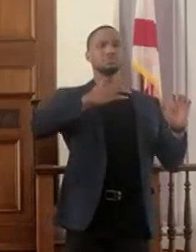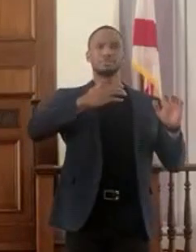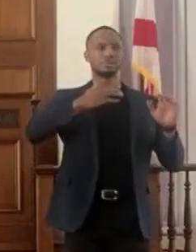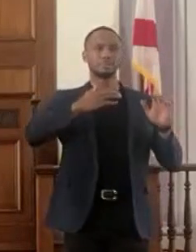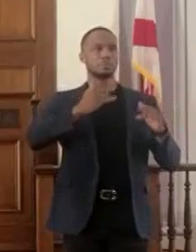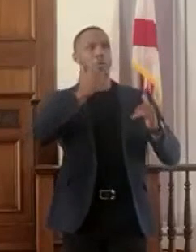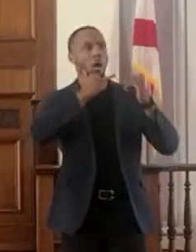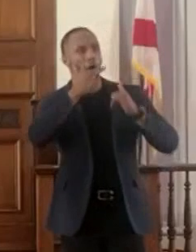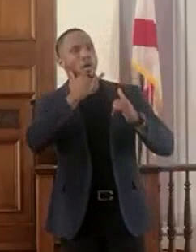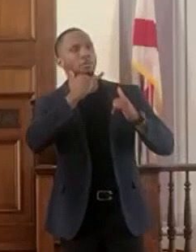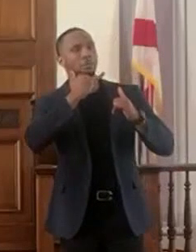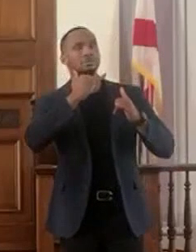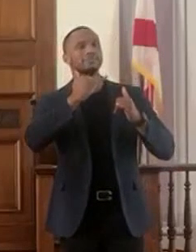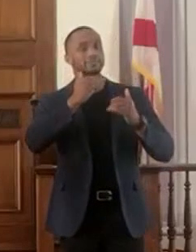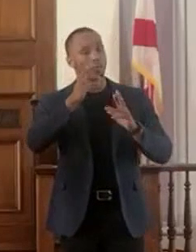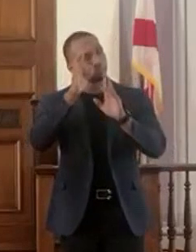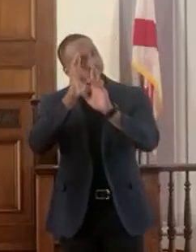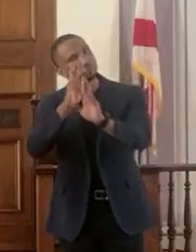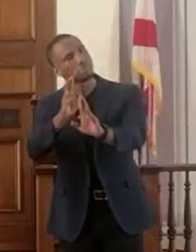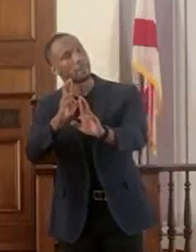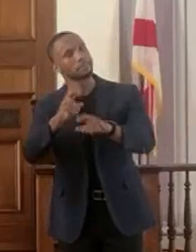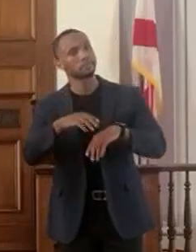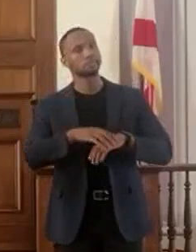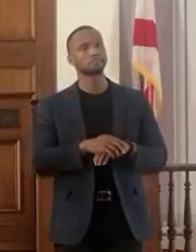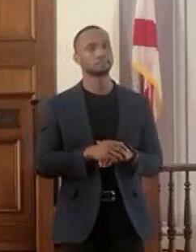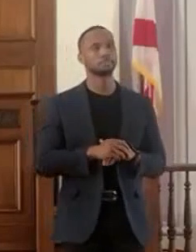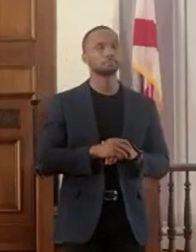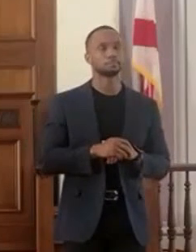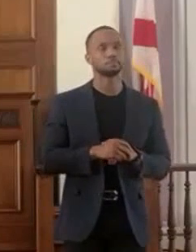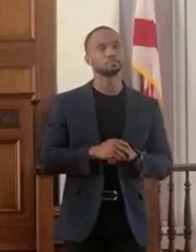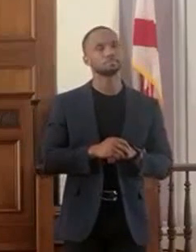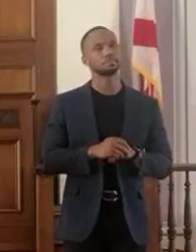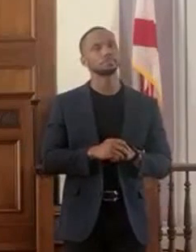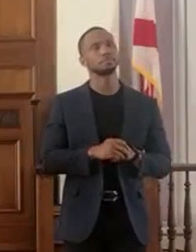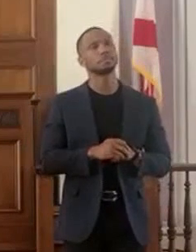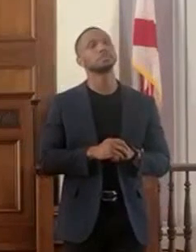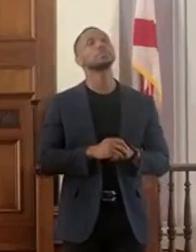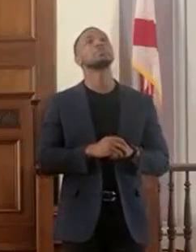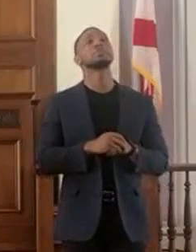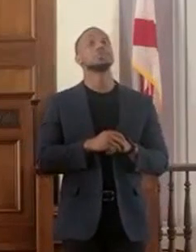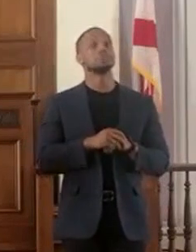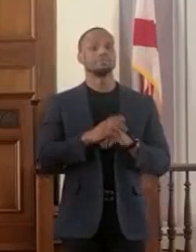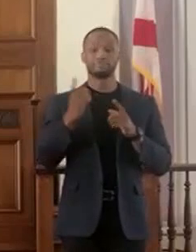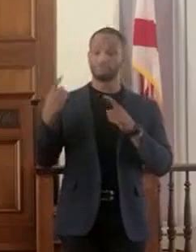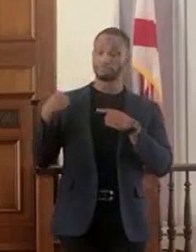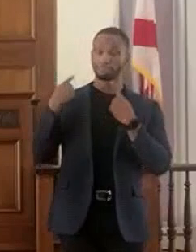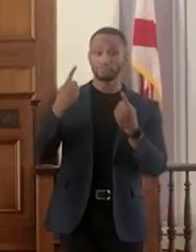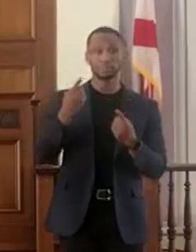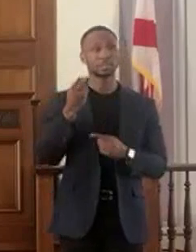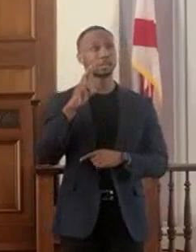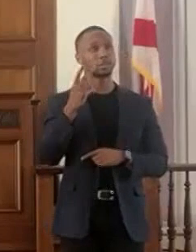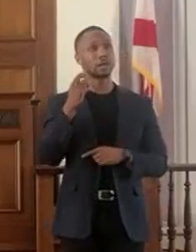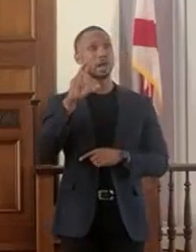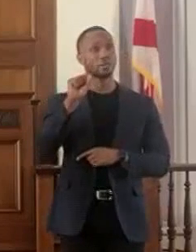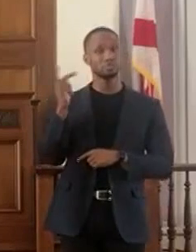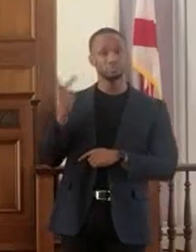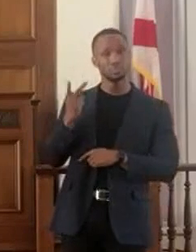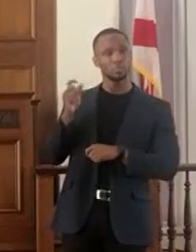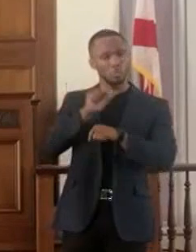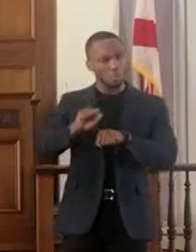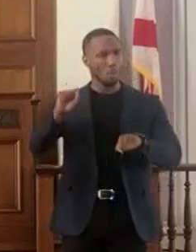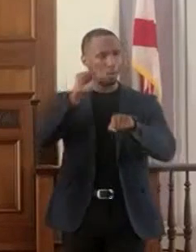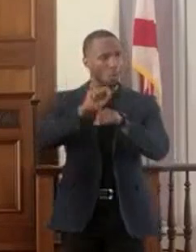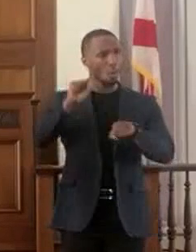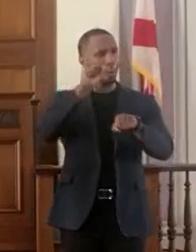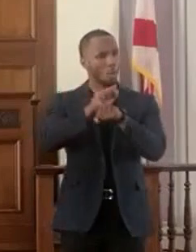step too far in government overreach. Throughout this time, Dr. Harris and I have worked our hearts out in hopes